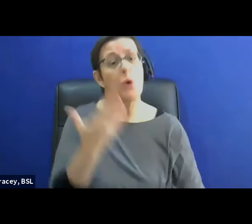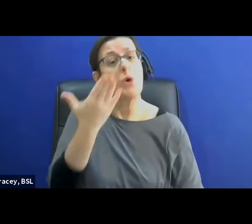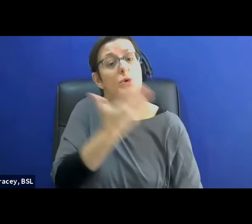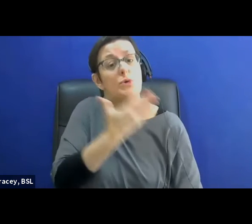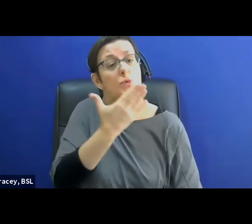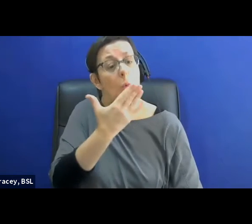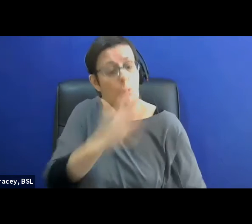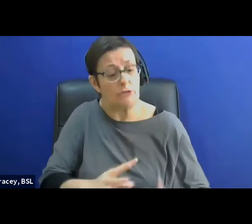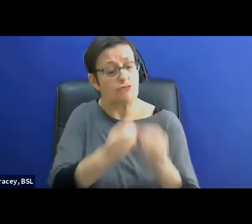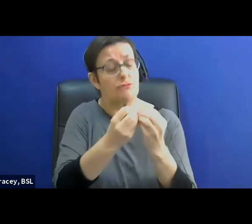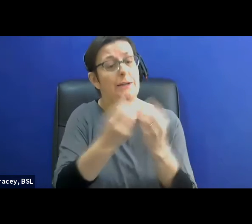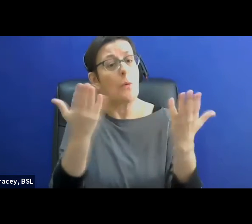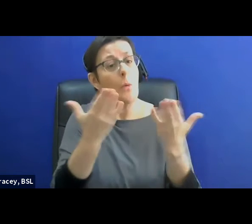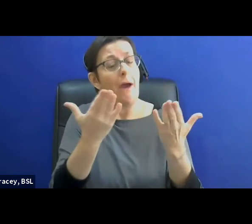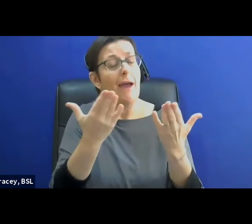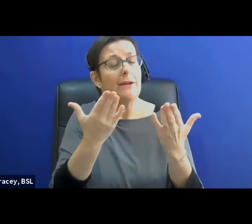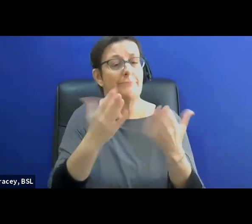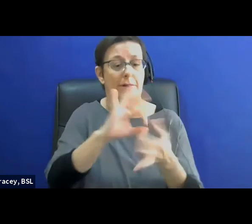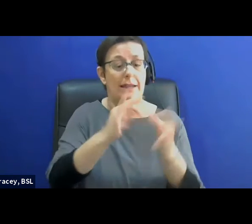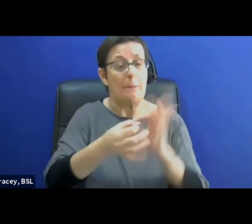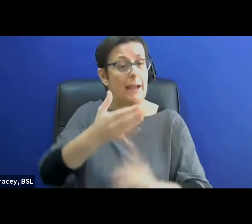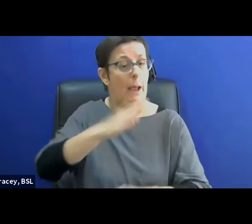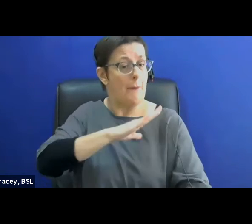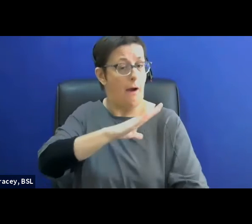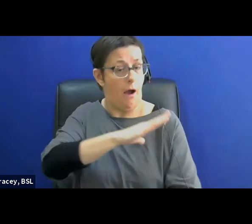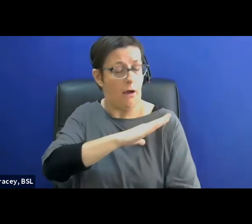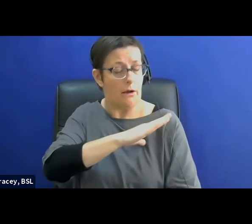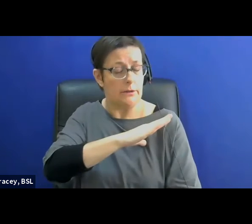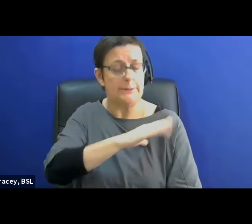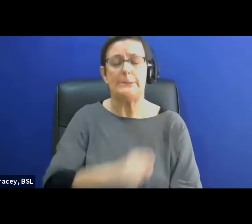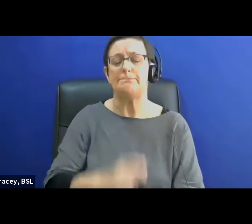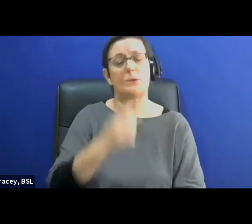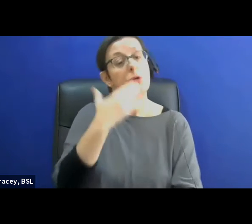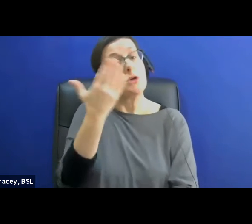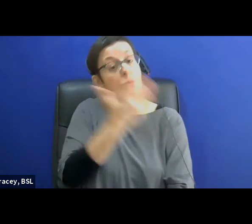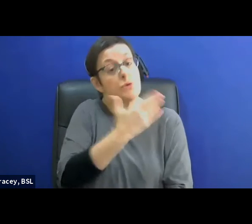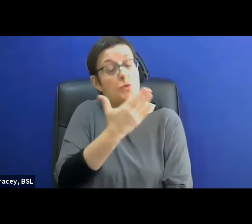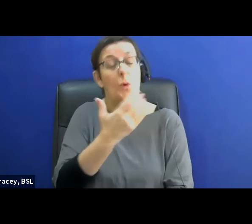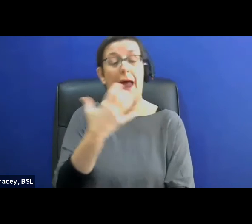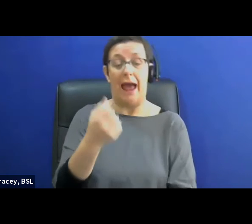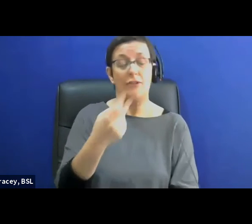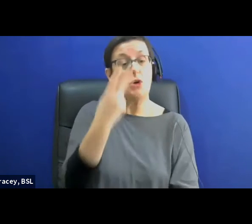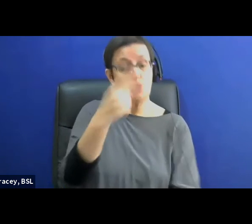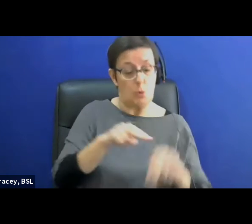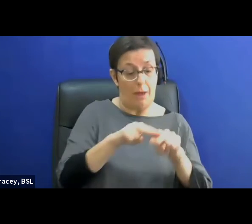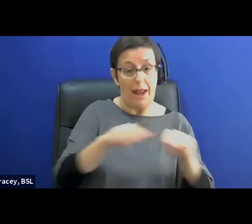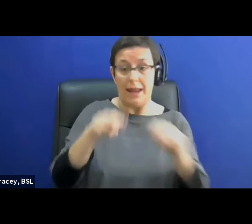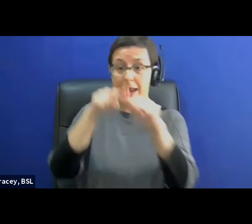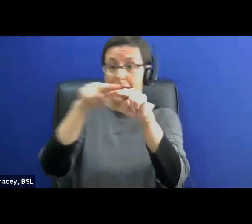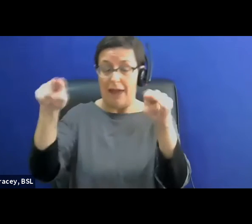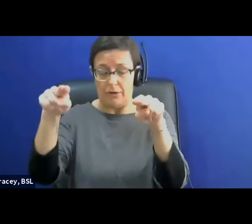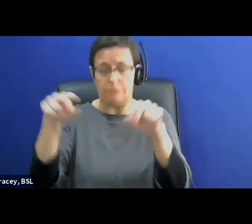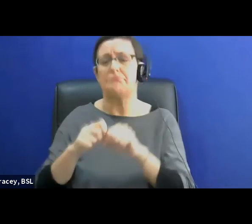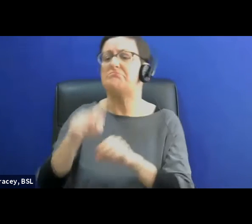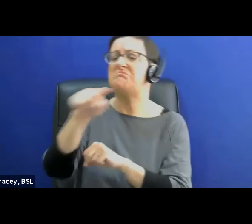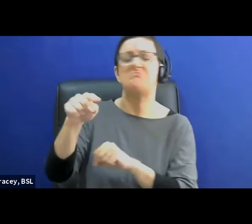Unfortunately, the school grounds were on two levels. The upper level where the school buildings were, and then there was a lower level where the school